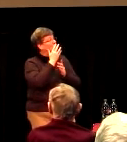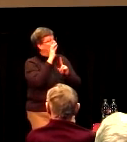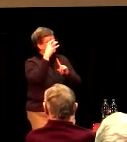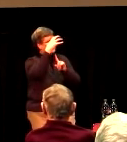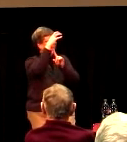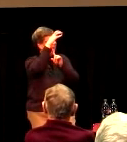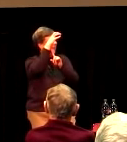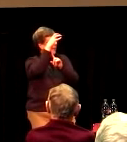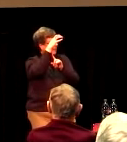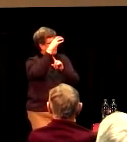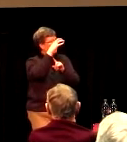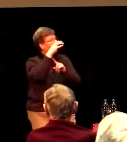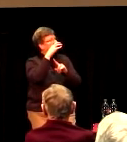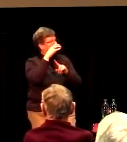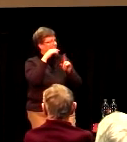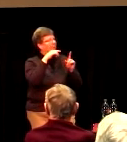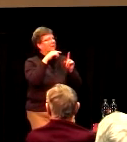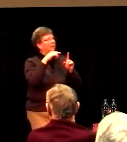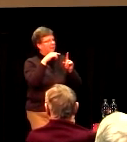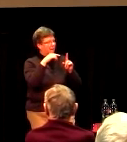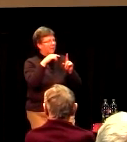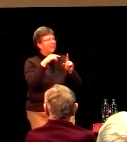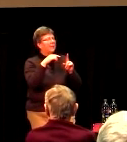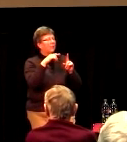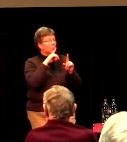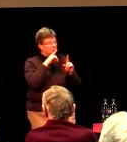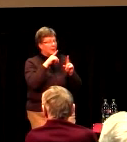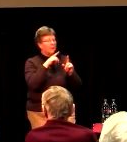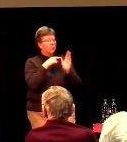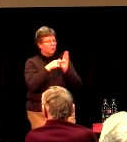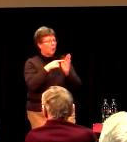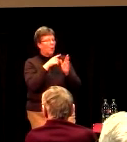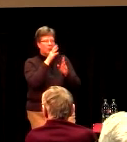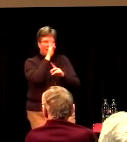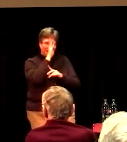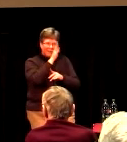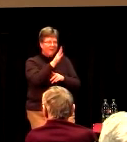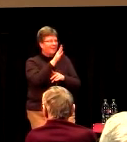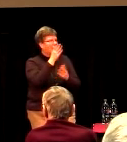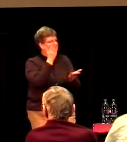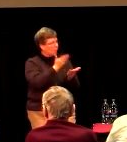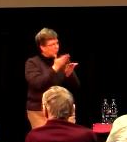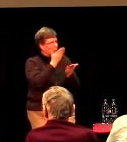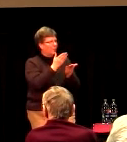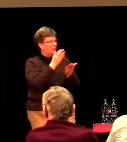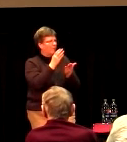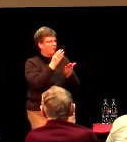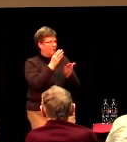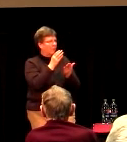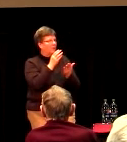documented the first clear, direct proof that the ozone hole is actually recovering.